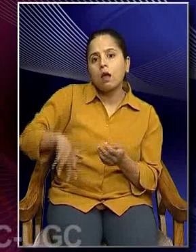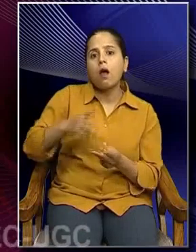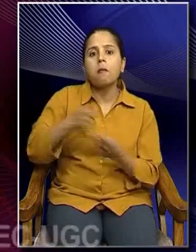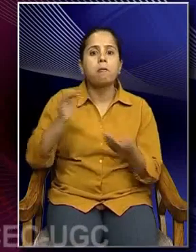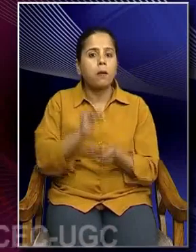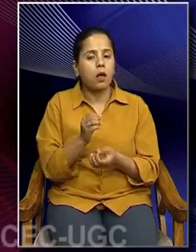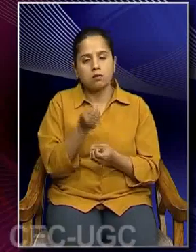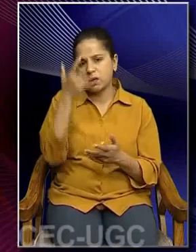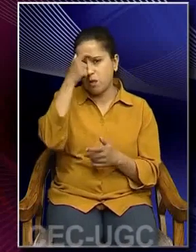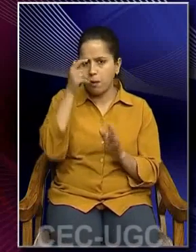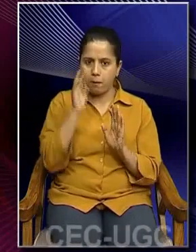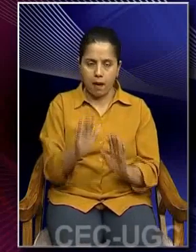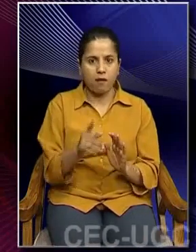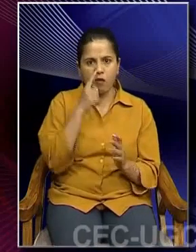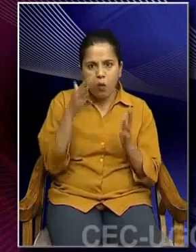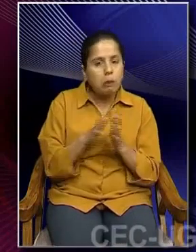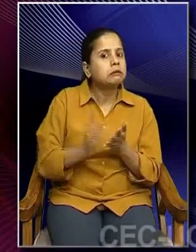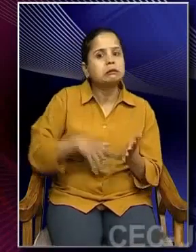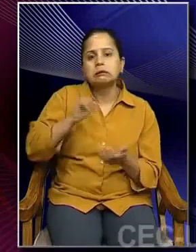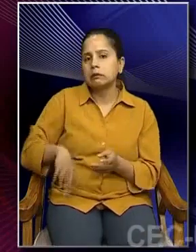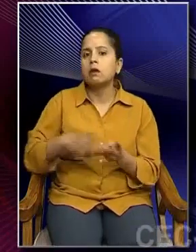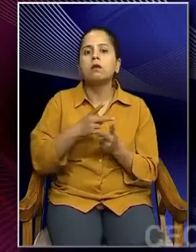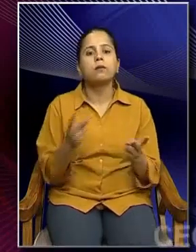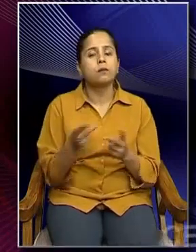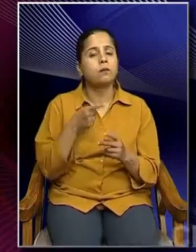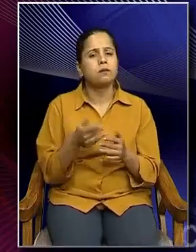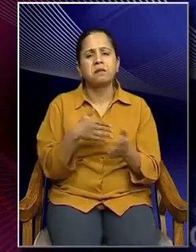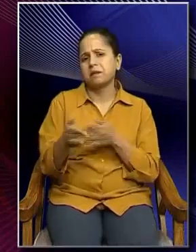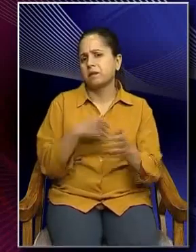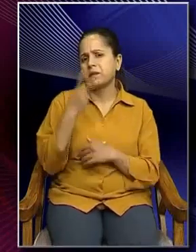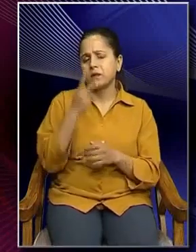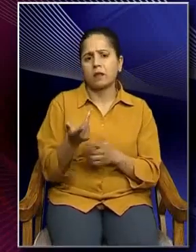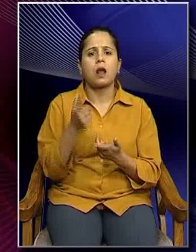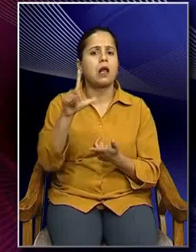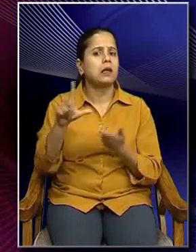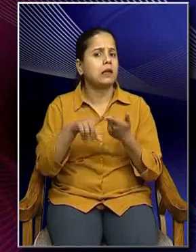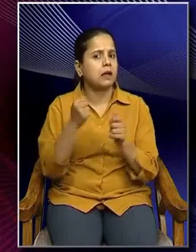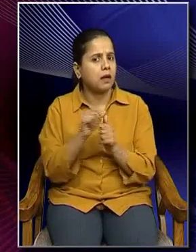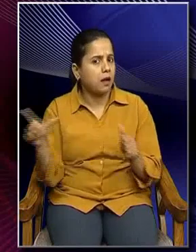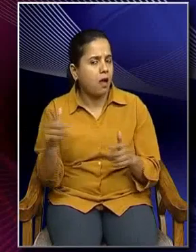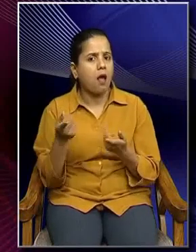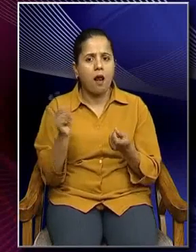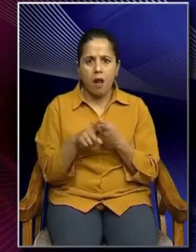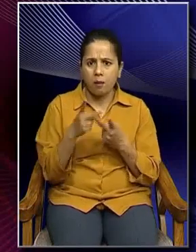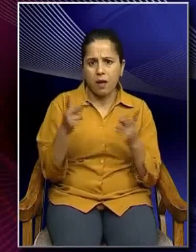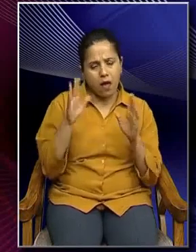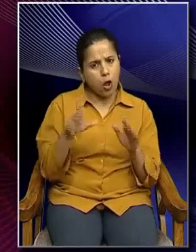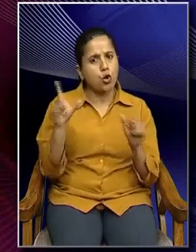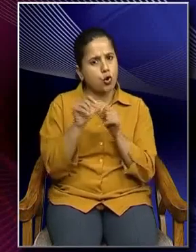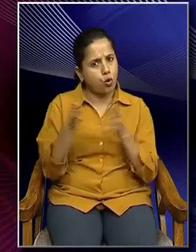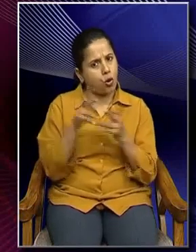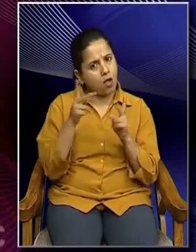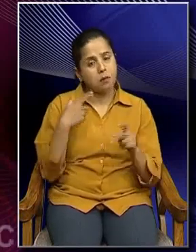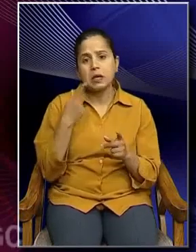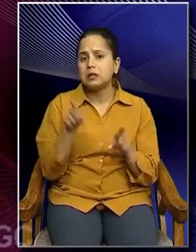very problematic. You know, irrespective of all the legal instruments being in place, we still